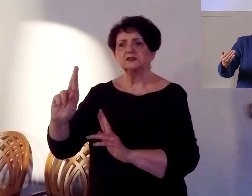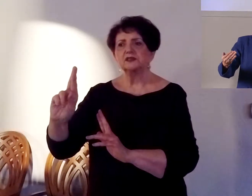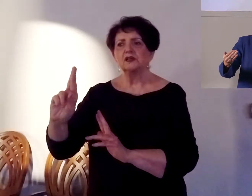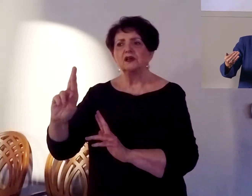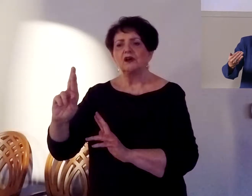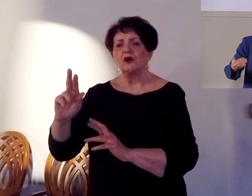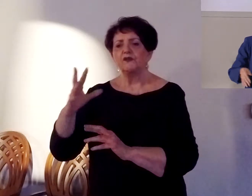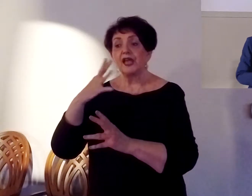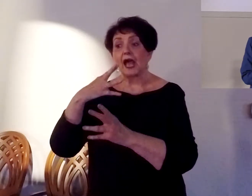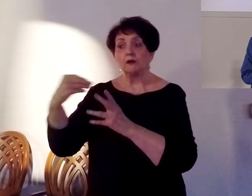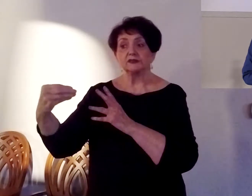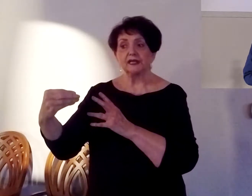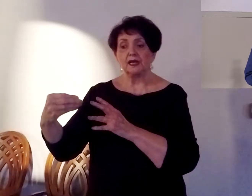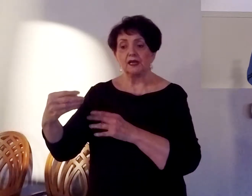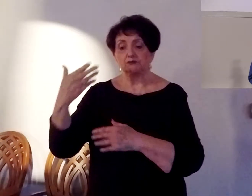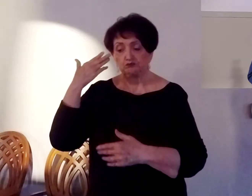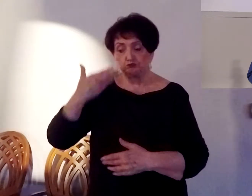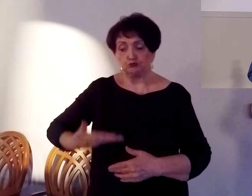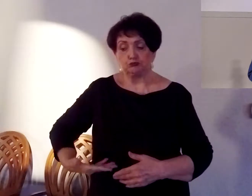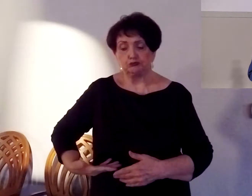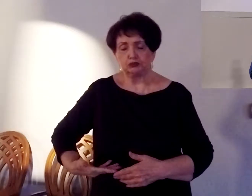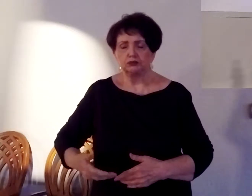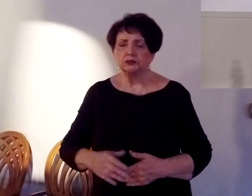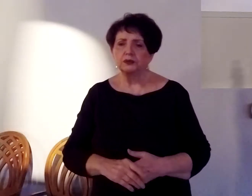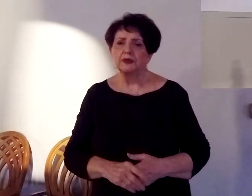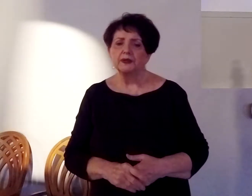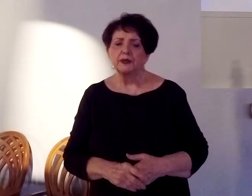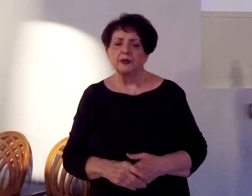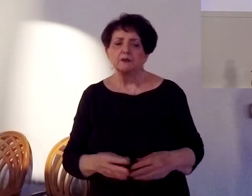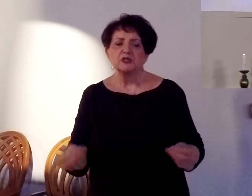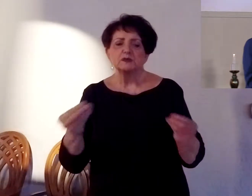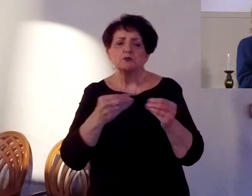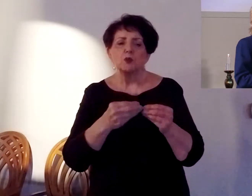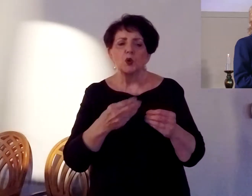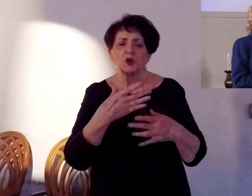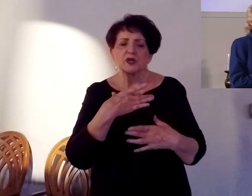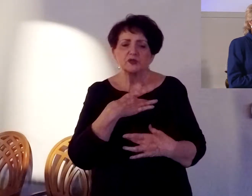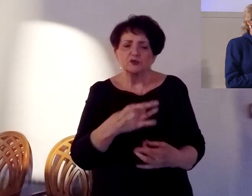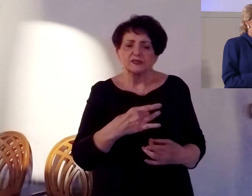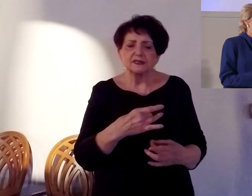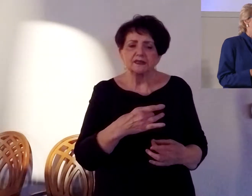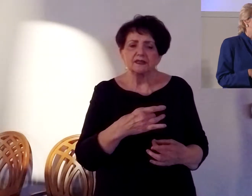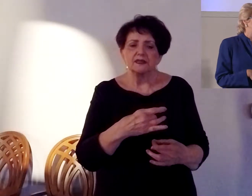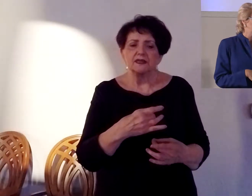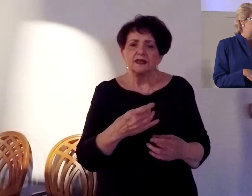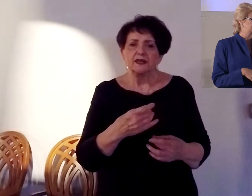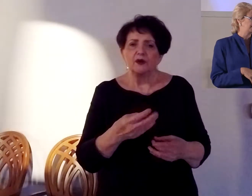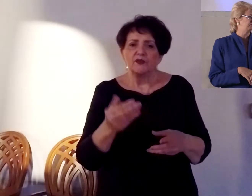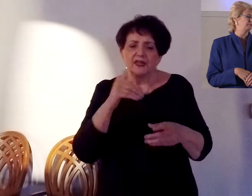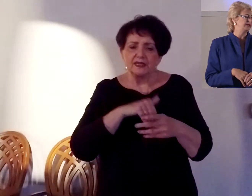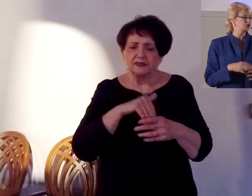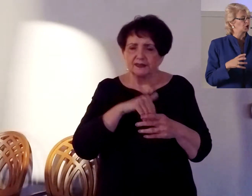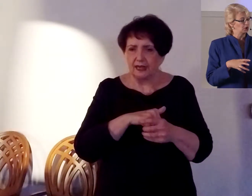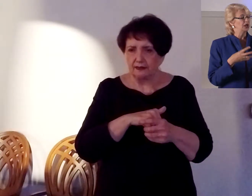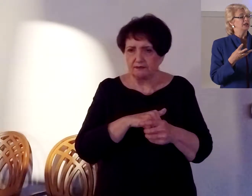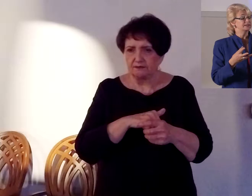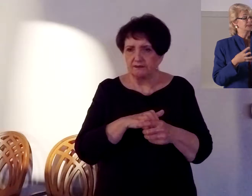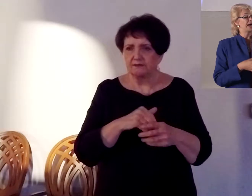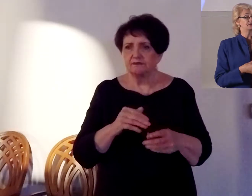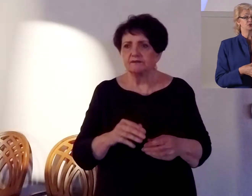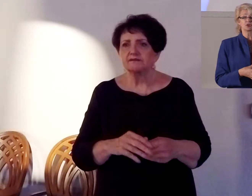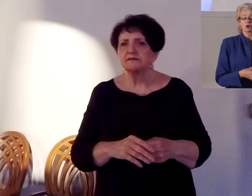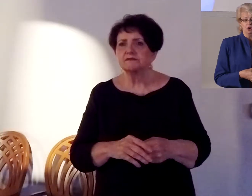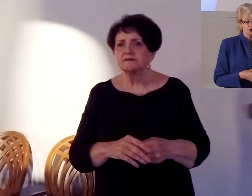right? And so Jesus was always more interested in the intentionality behind it. So his Beatitudes